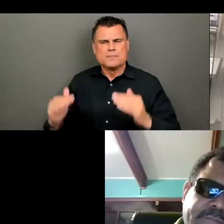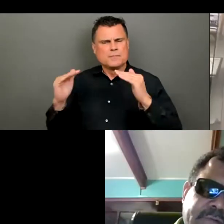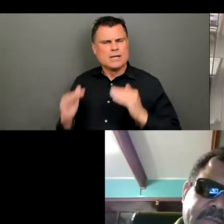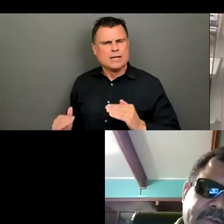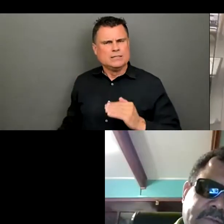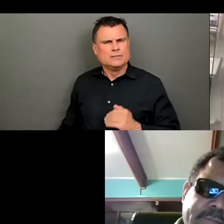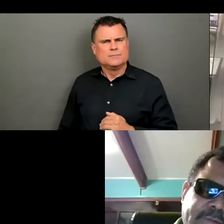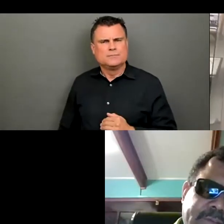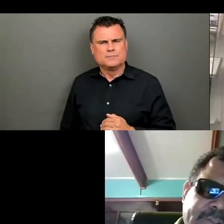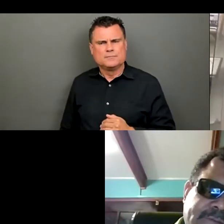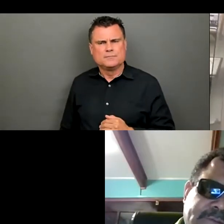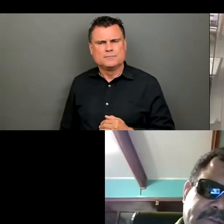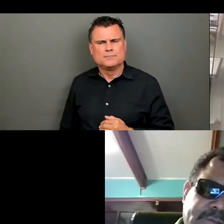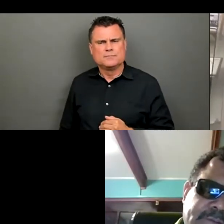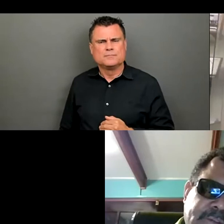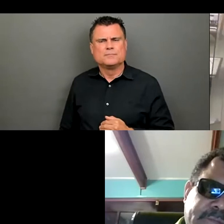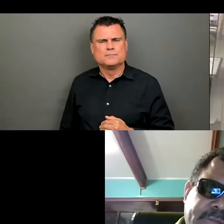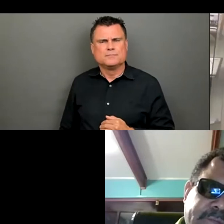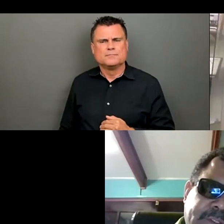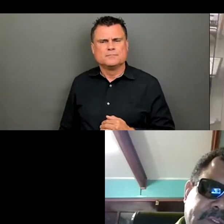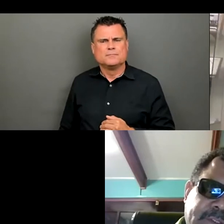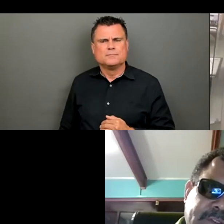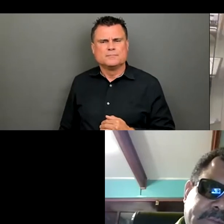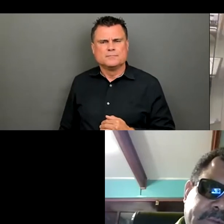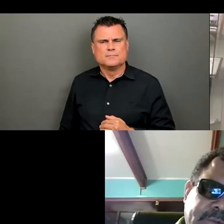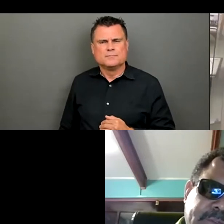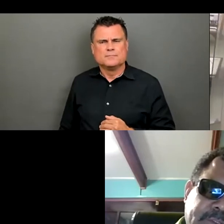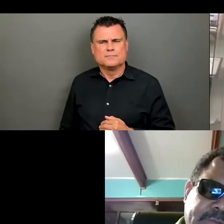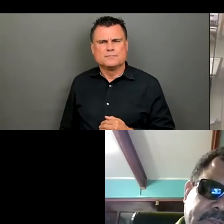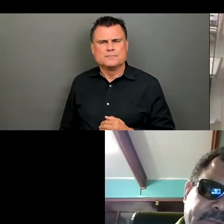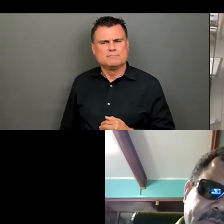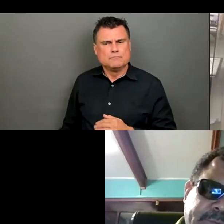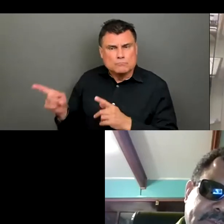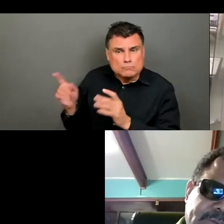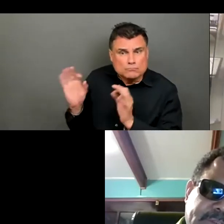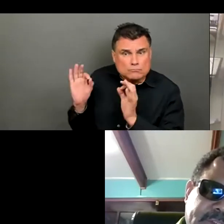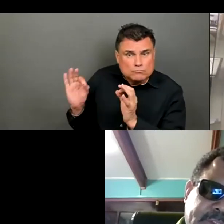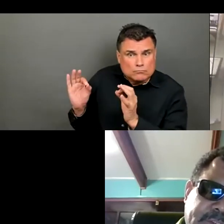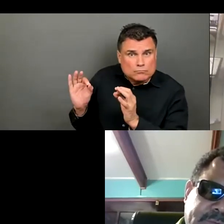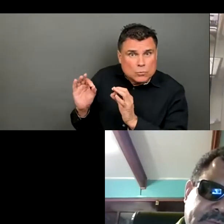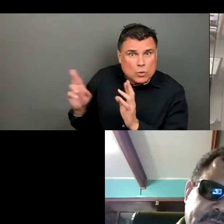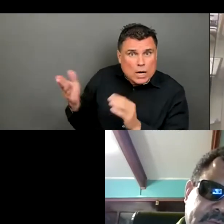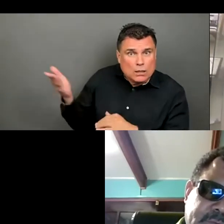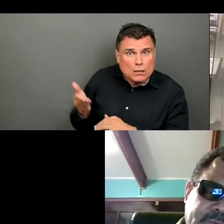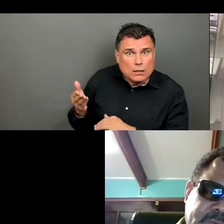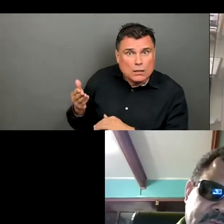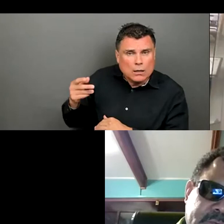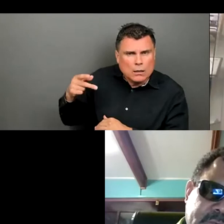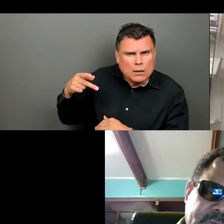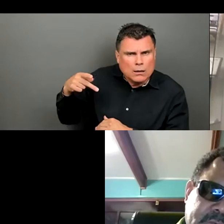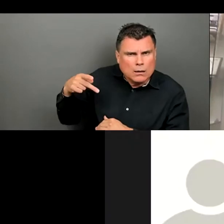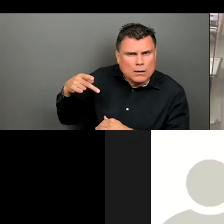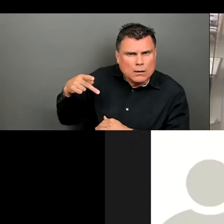is from our special guests. If you're ready, Mr. Pokhrel, you have 3 minutes. Thank you.